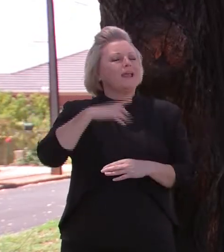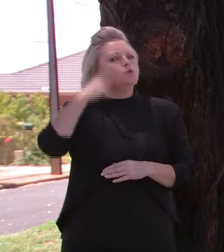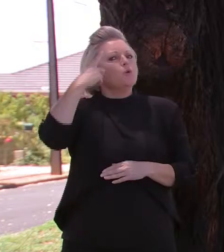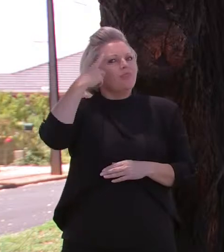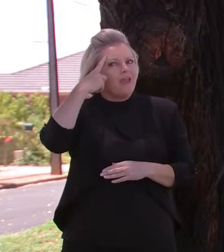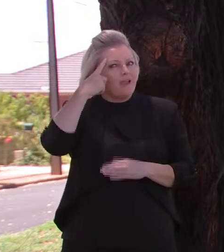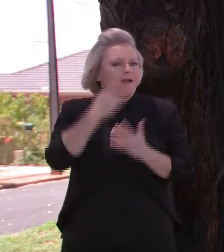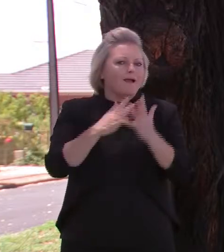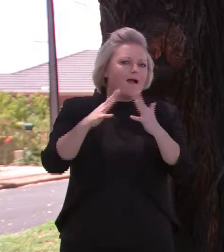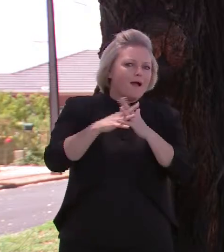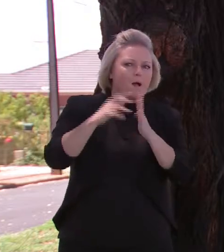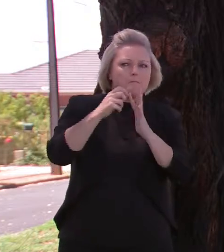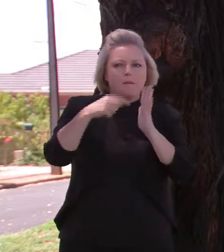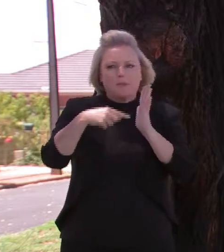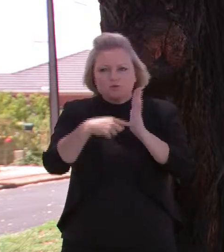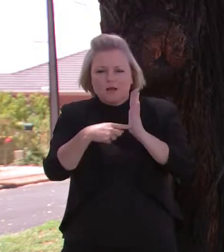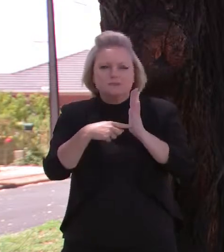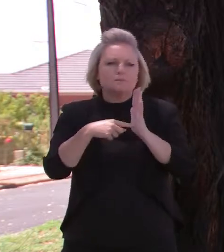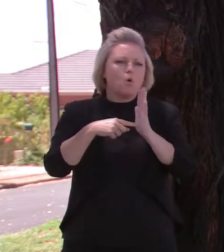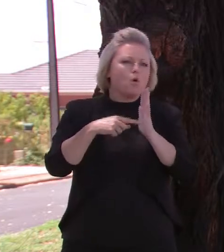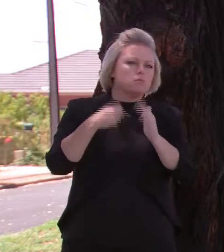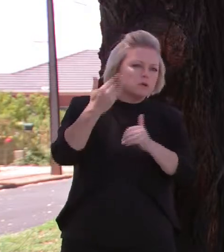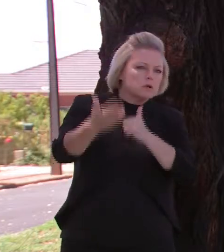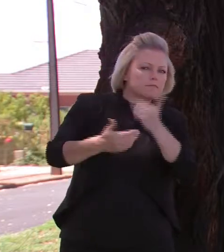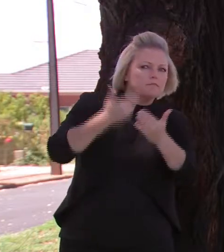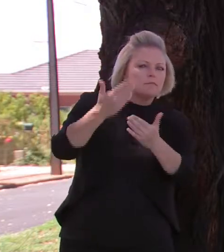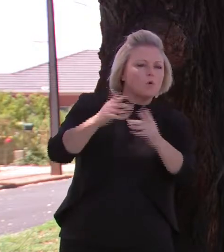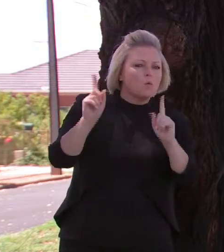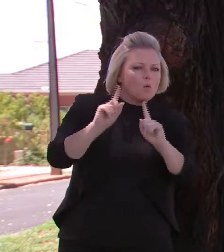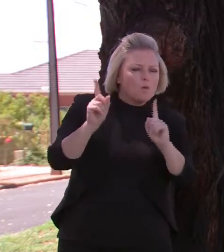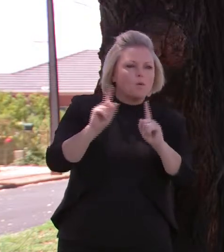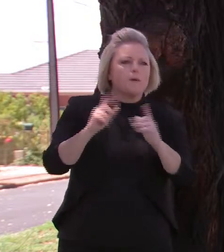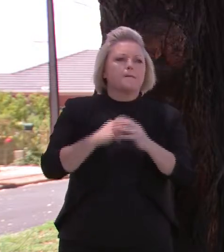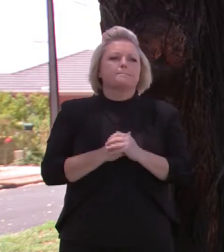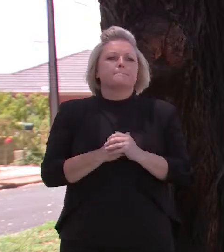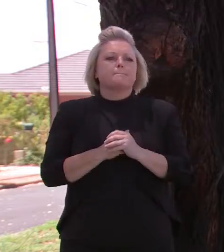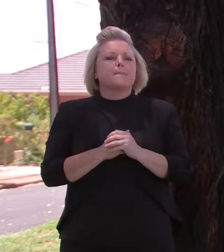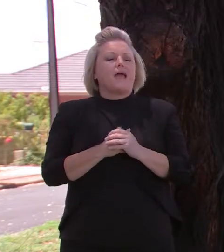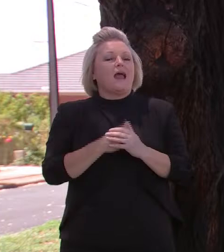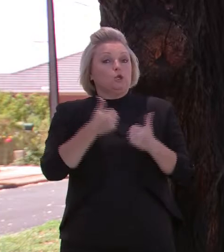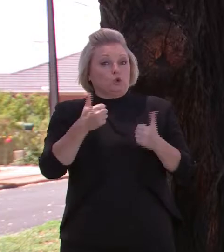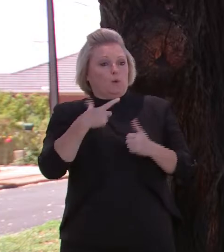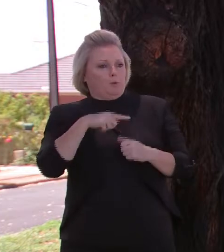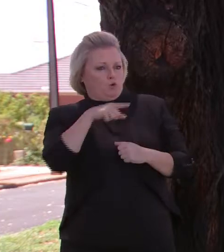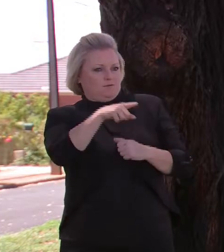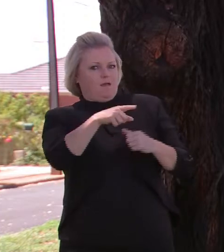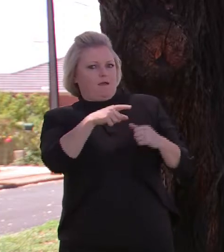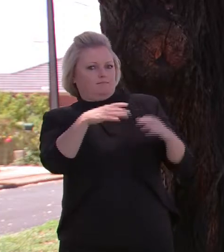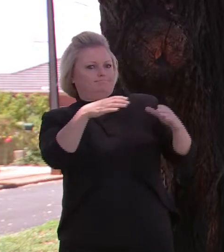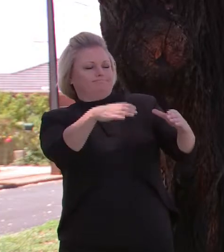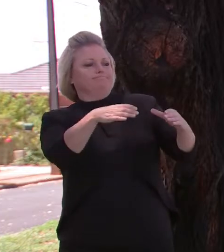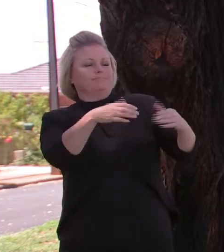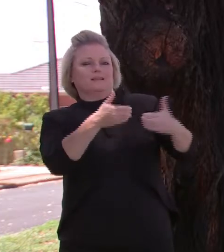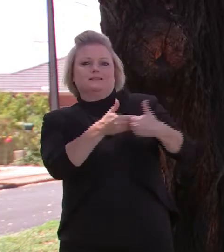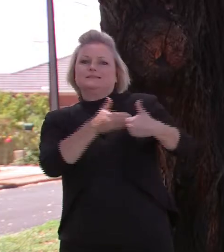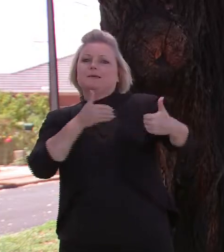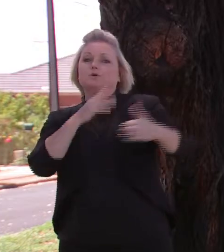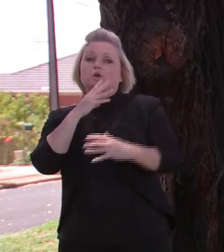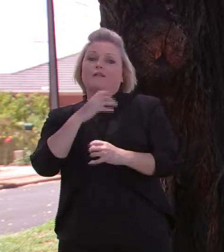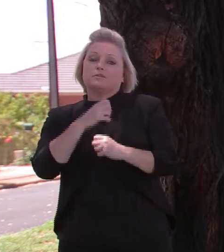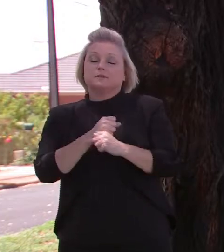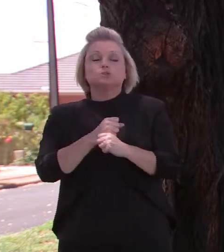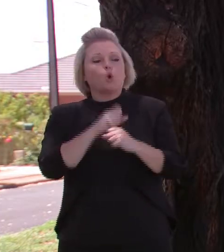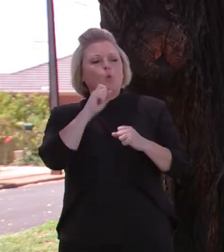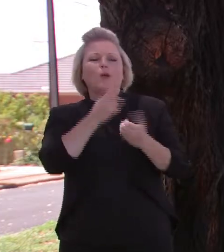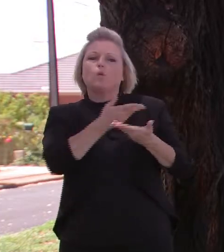professional work that Infrastructure SA has done, independent of government, gives us some real options going forward, and I hope to be able to announce something in the coming weeks.